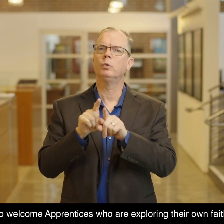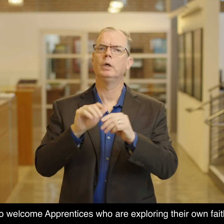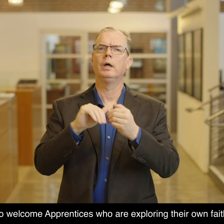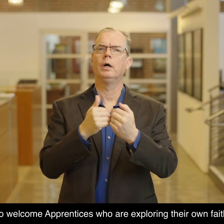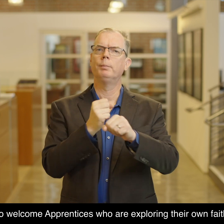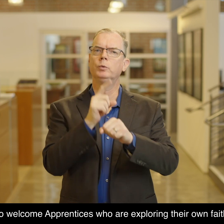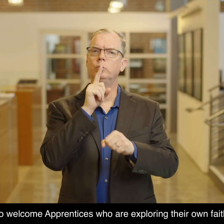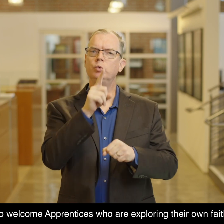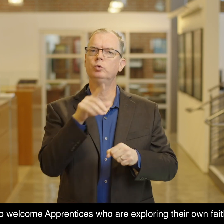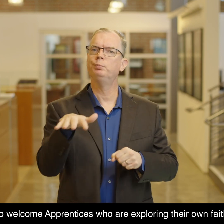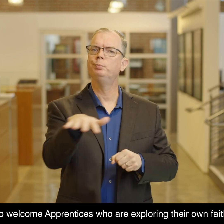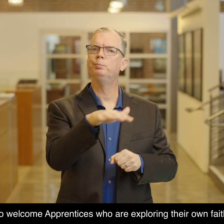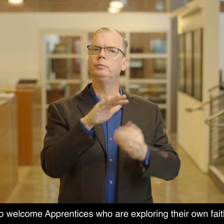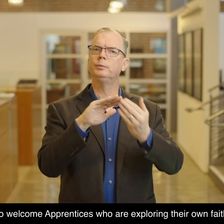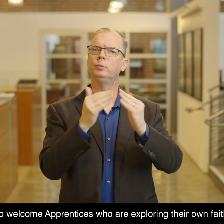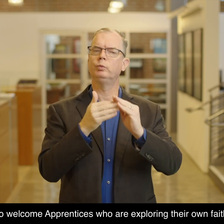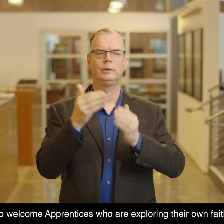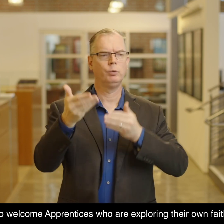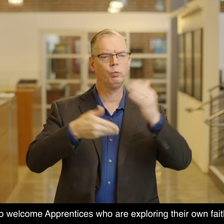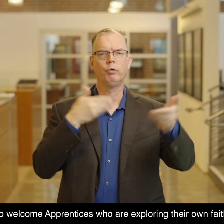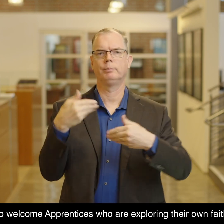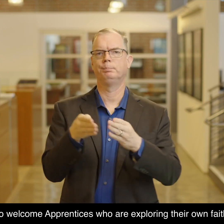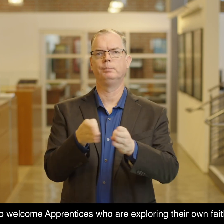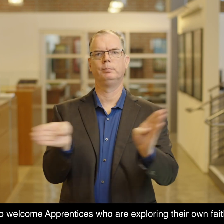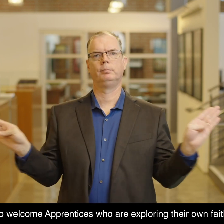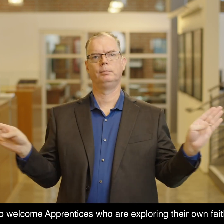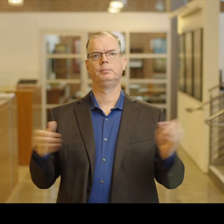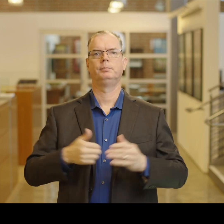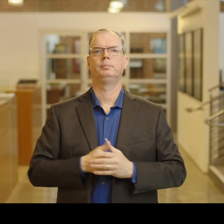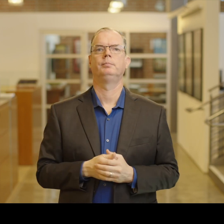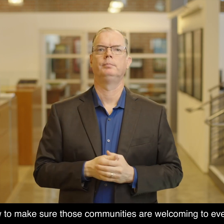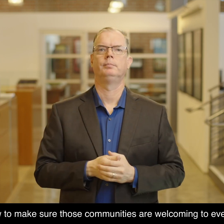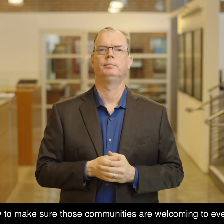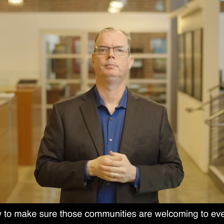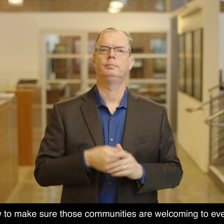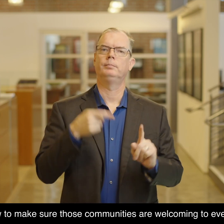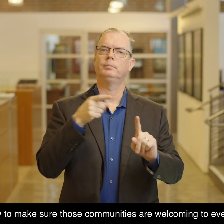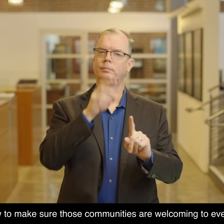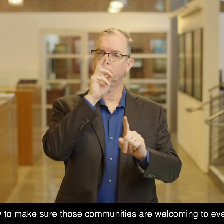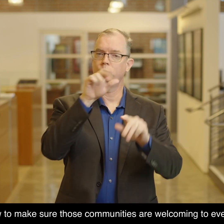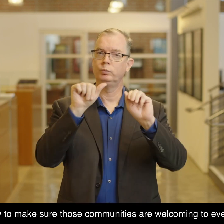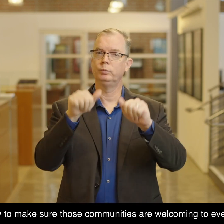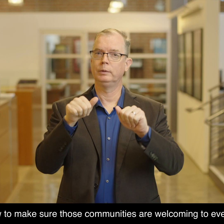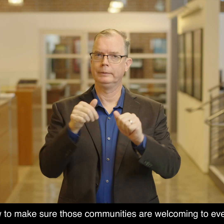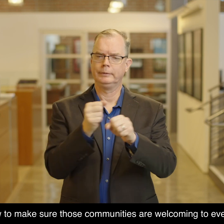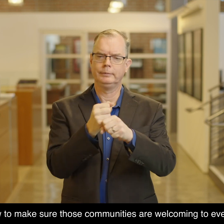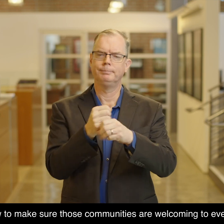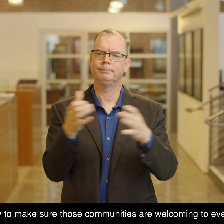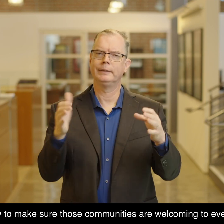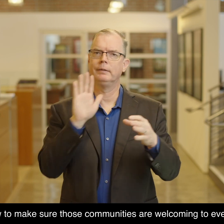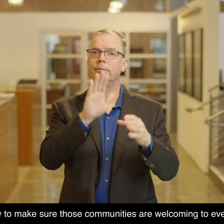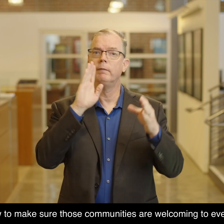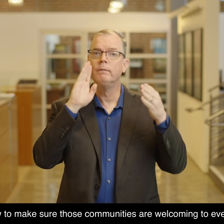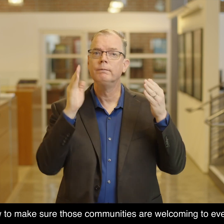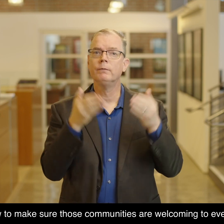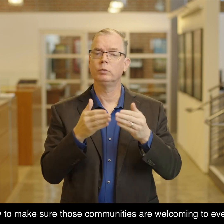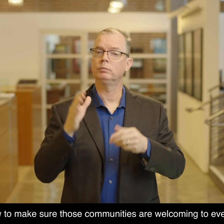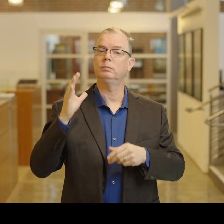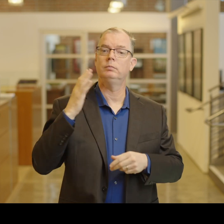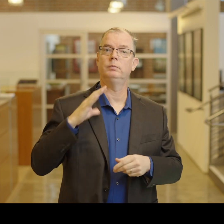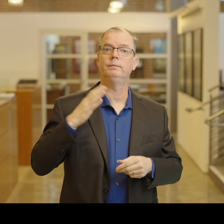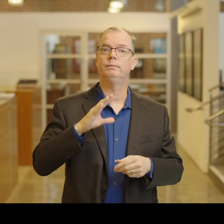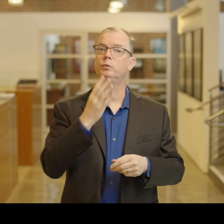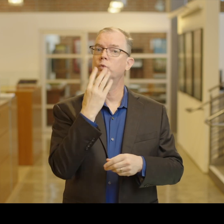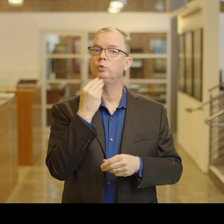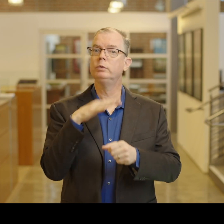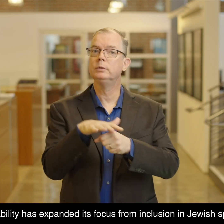welcome apprentices who are exploring their own faith communities and how to make sure those communities are welcoming to everyone.